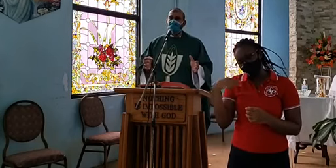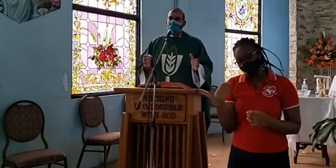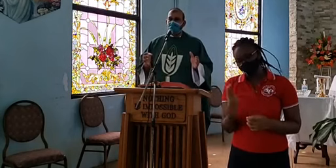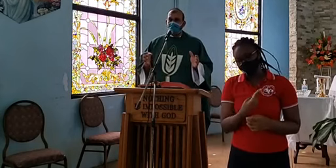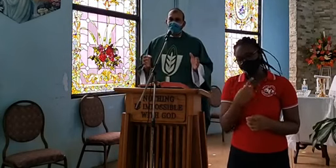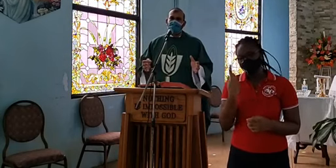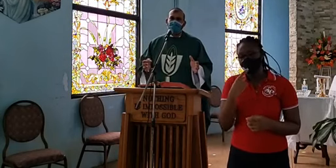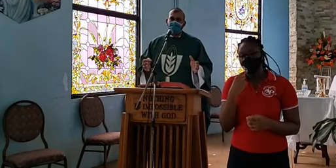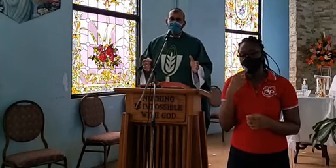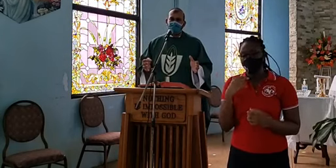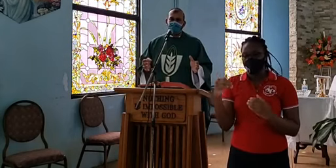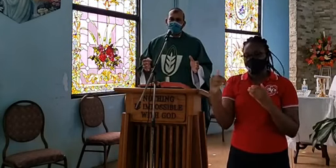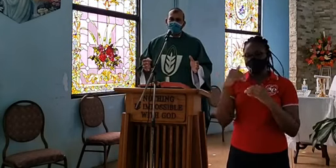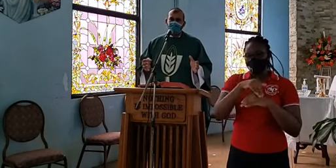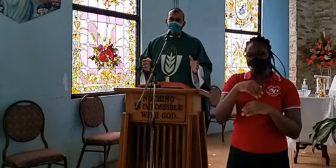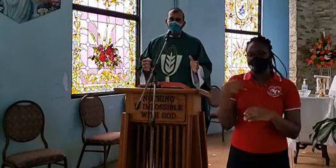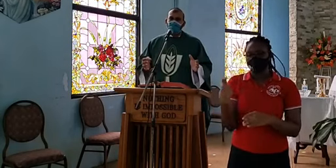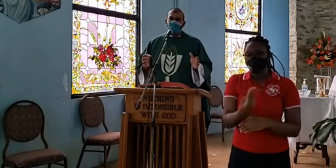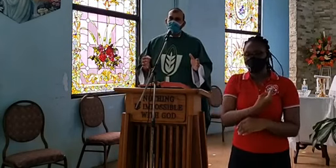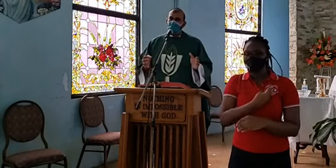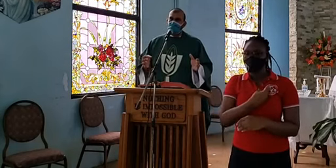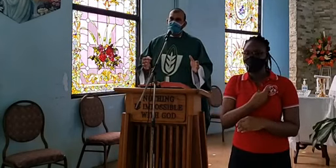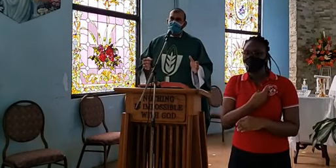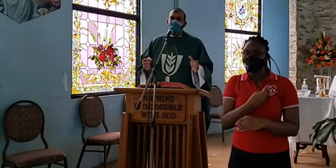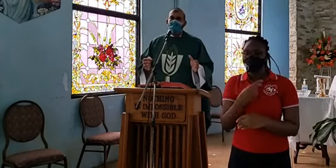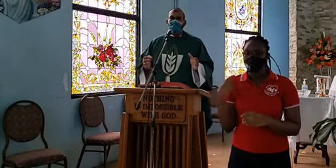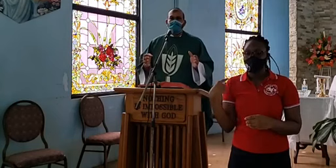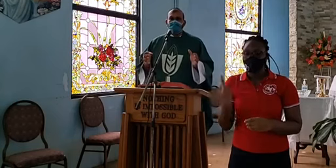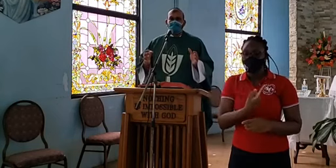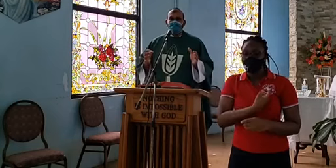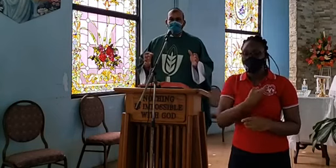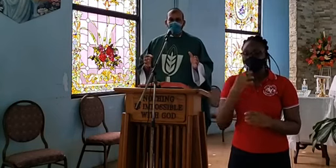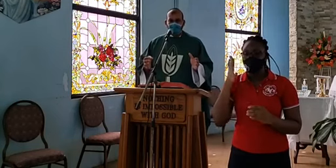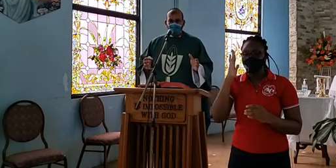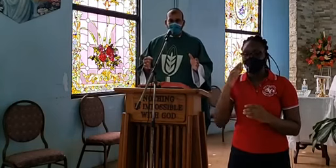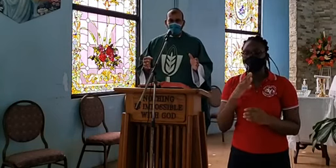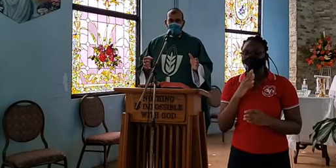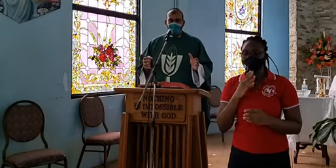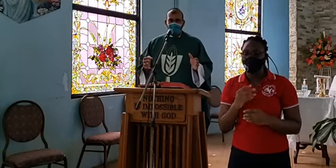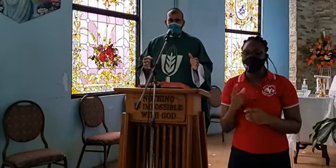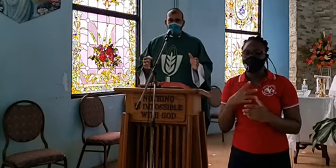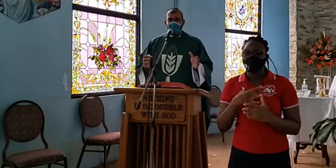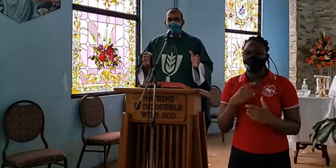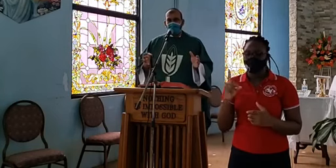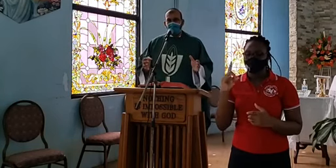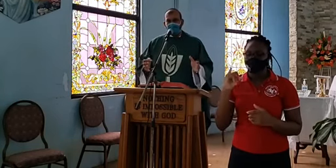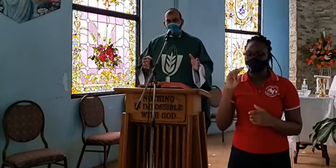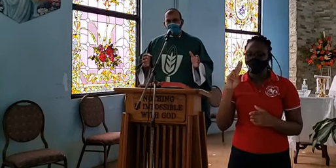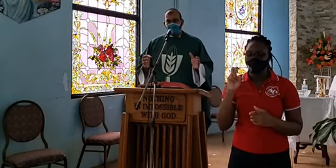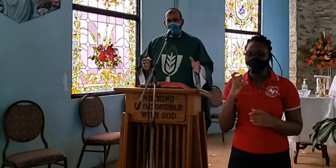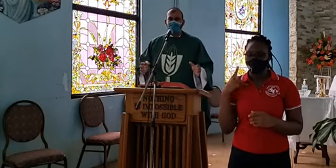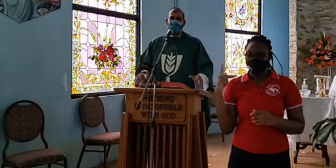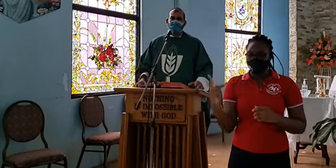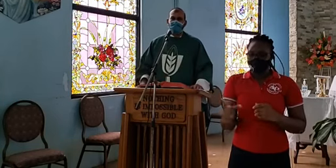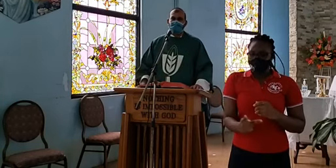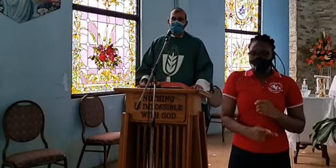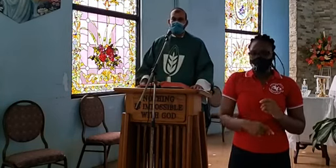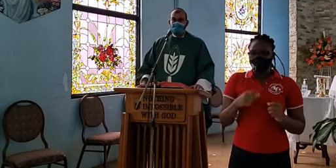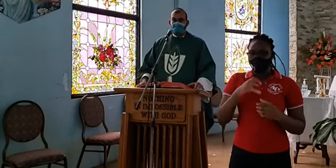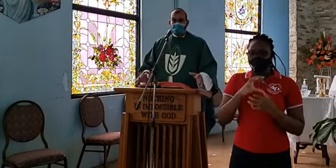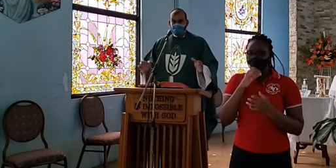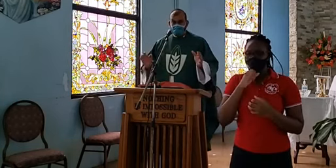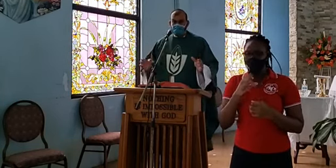be against us? We will be like David of the Old